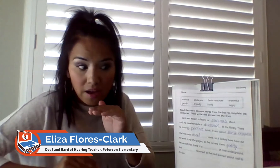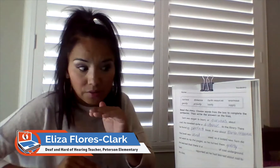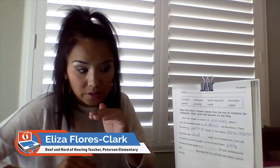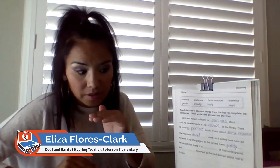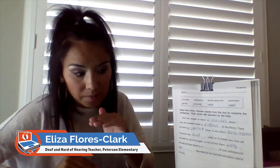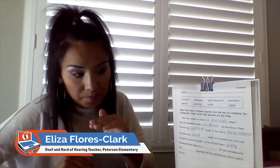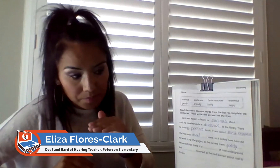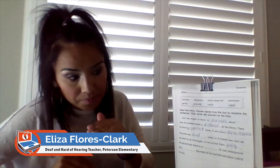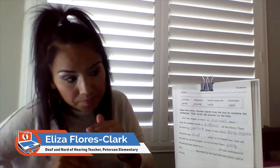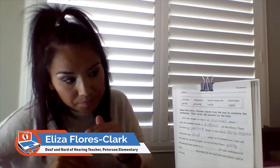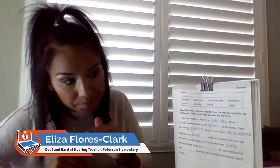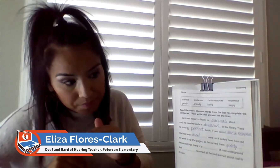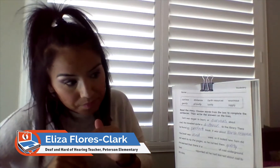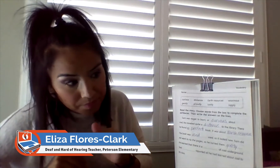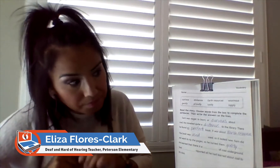ground.